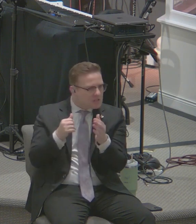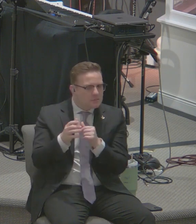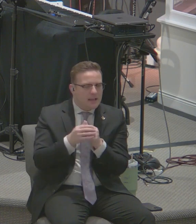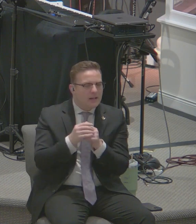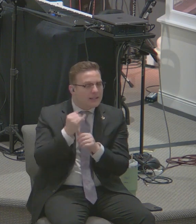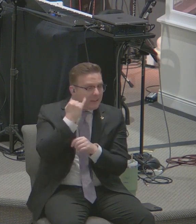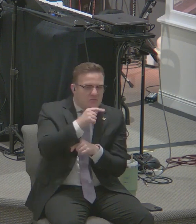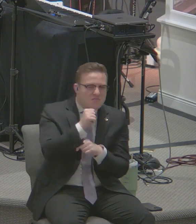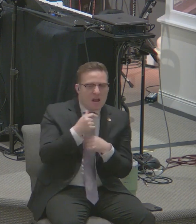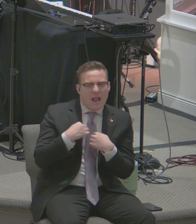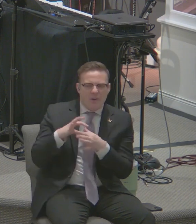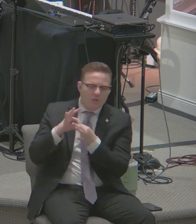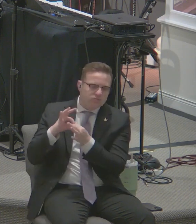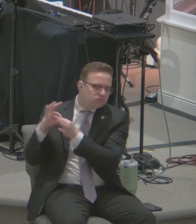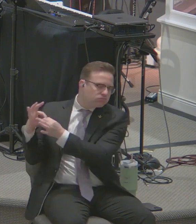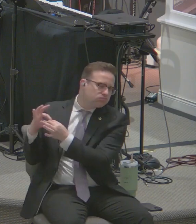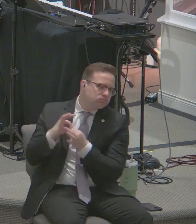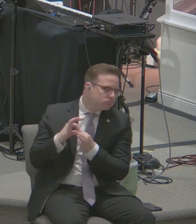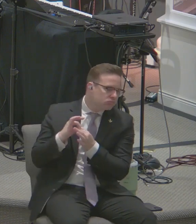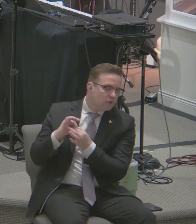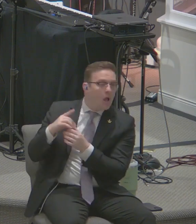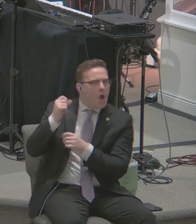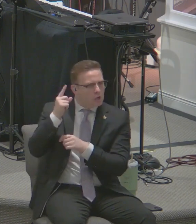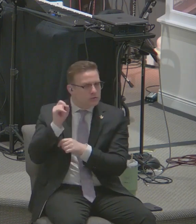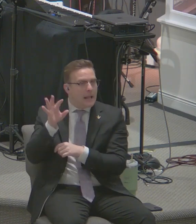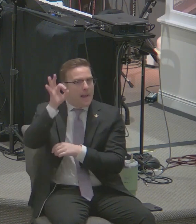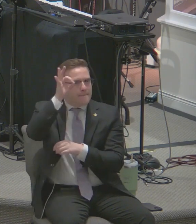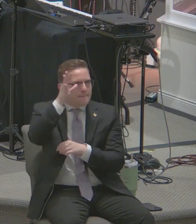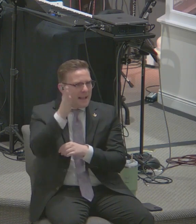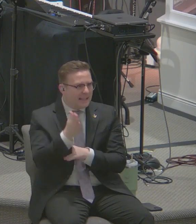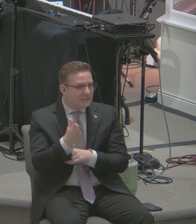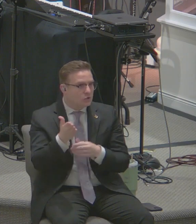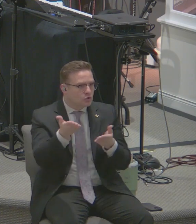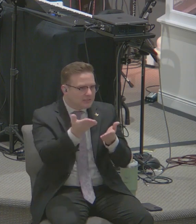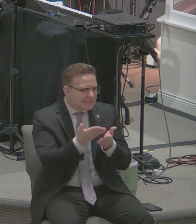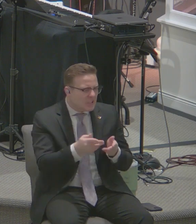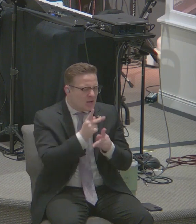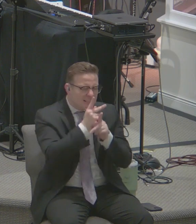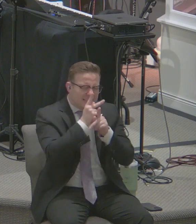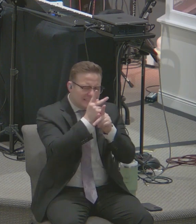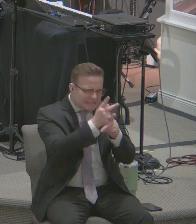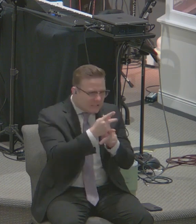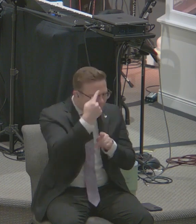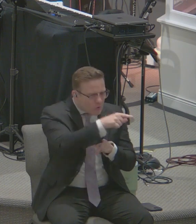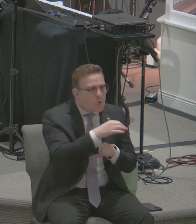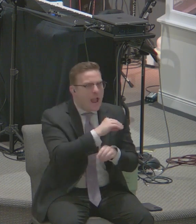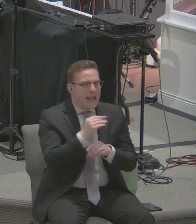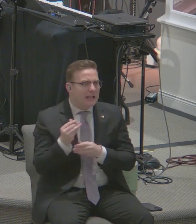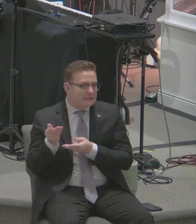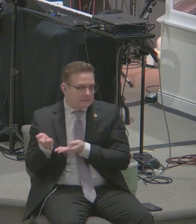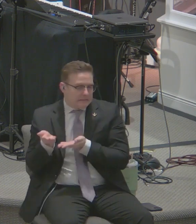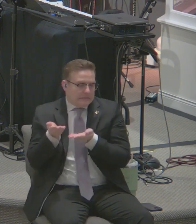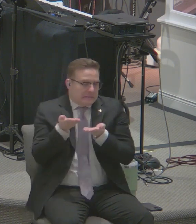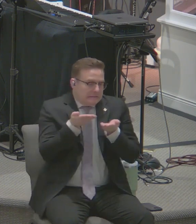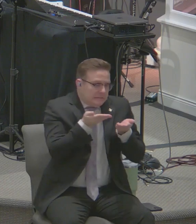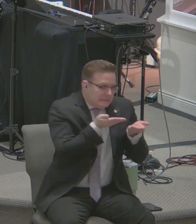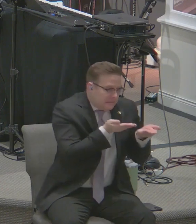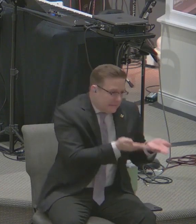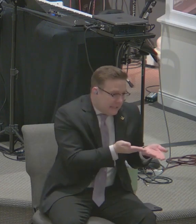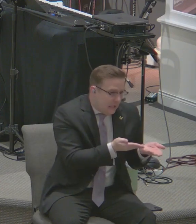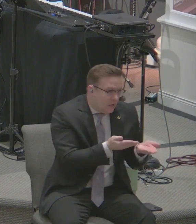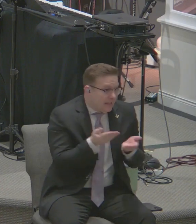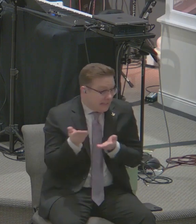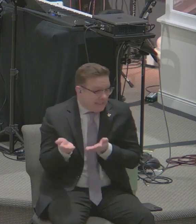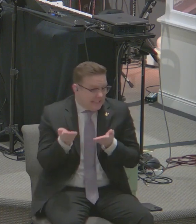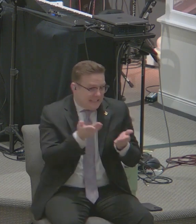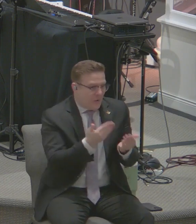is no relationship there, I assure you, there are pastors in this church that are carrying burdens of people that have no interest in them leading